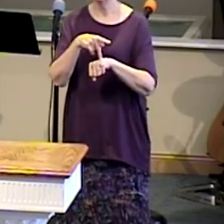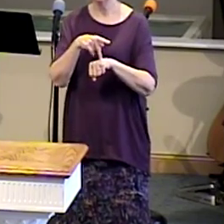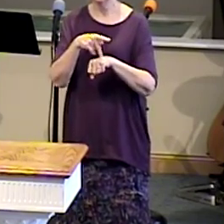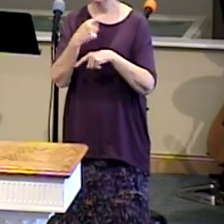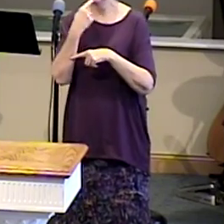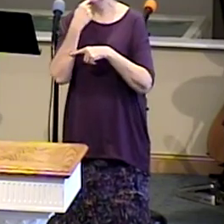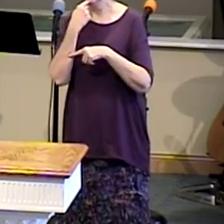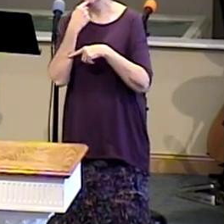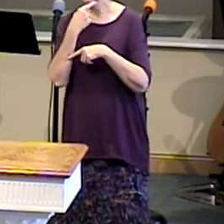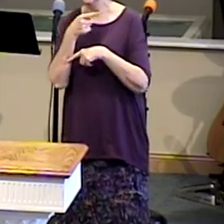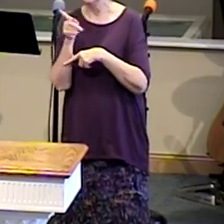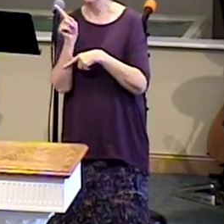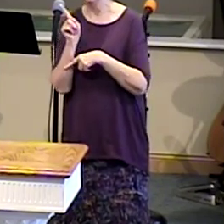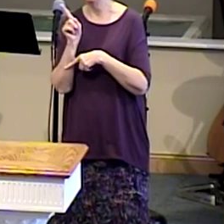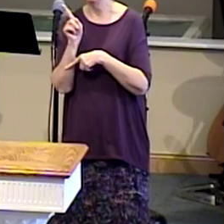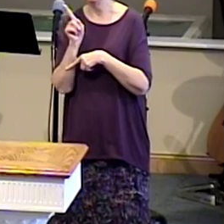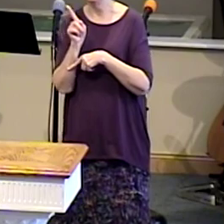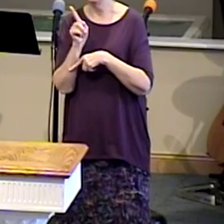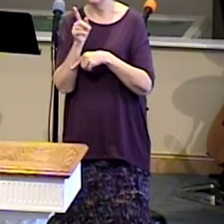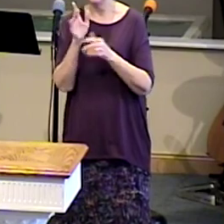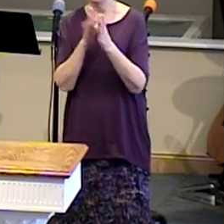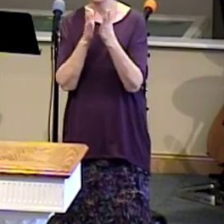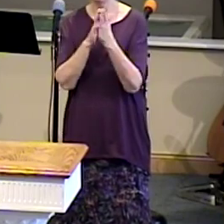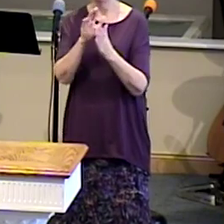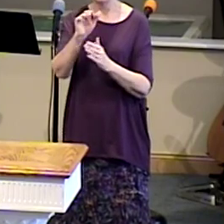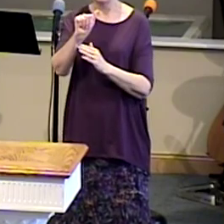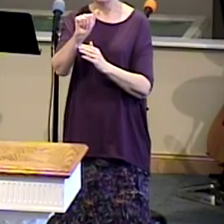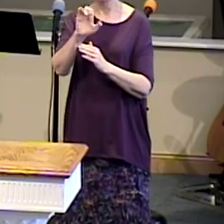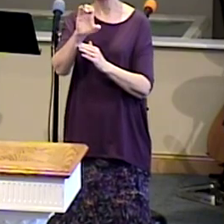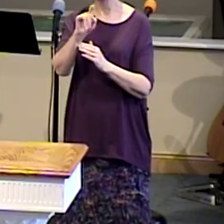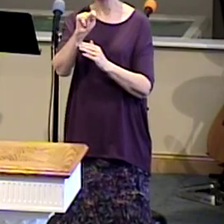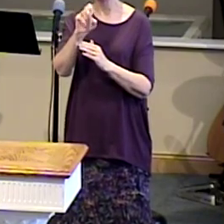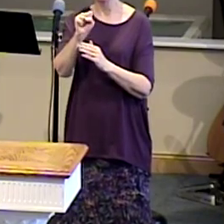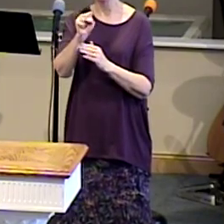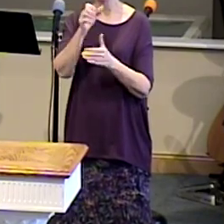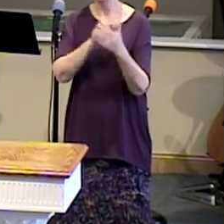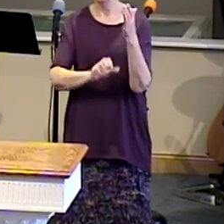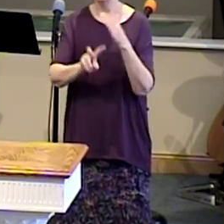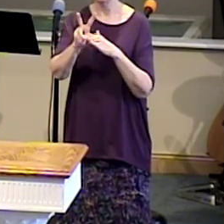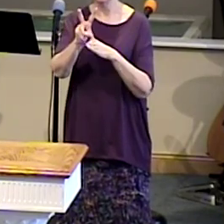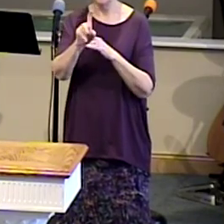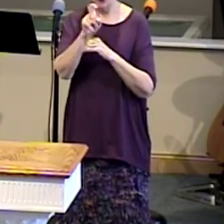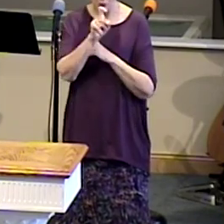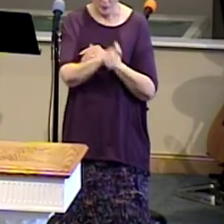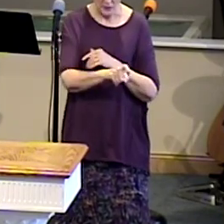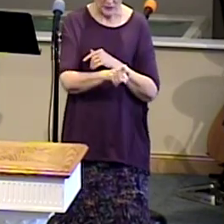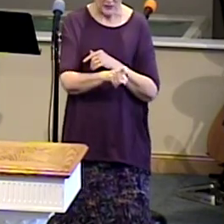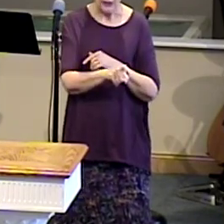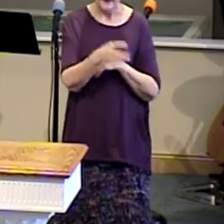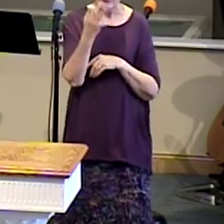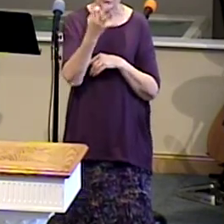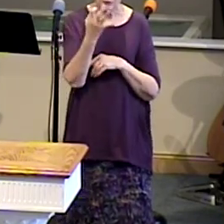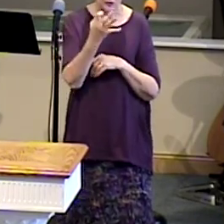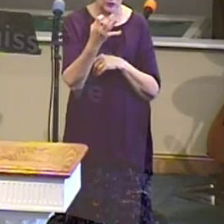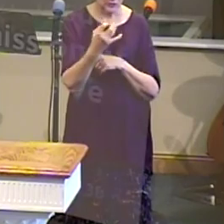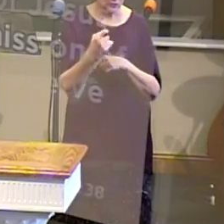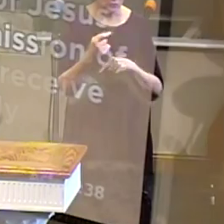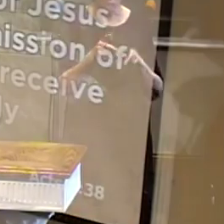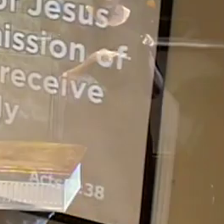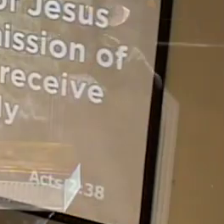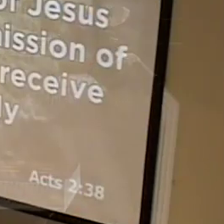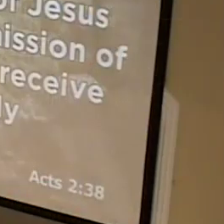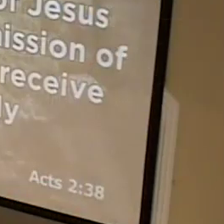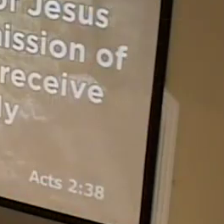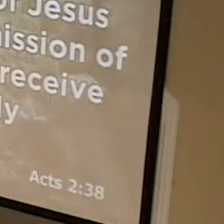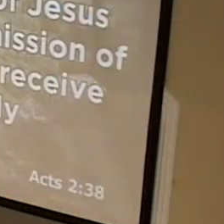said unto them in Acts chapter 2, repent and be baptized, every one of you, in the name